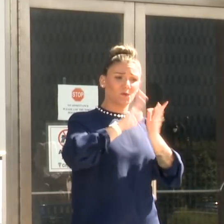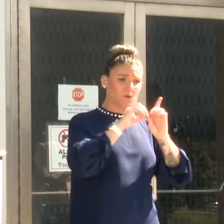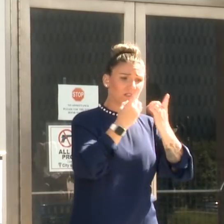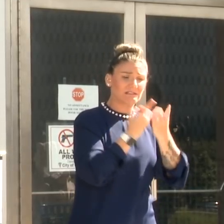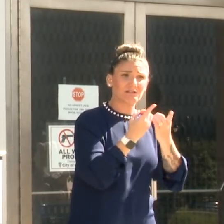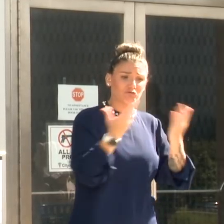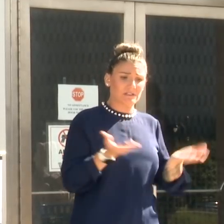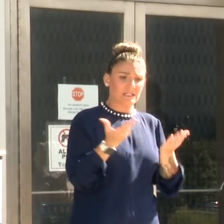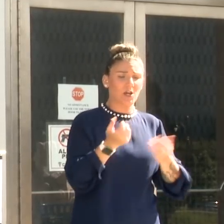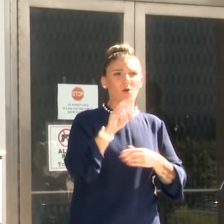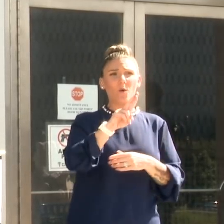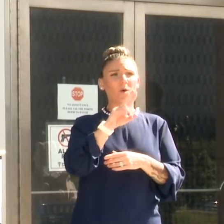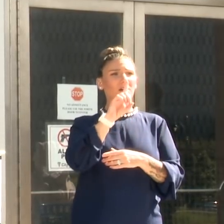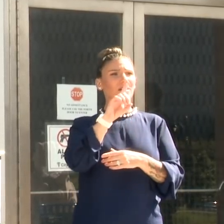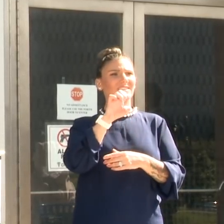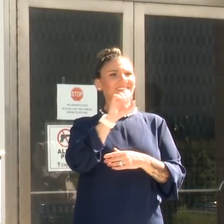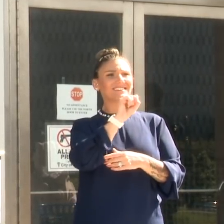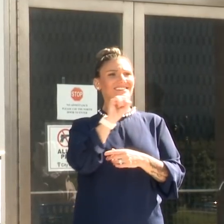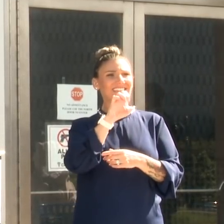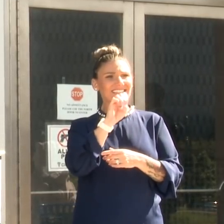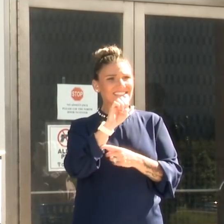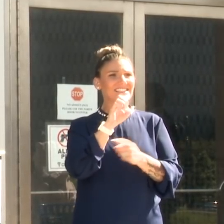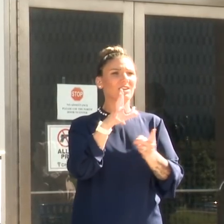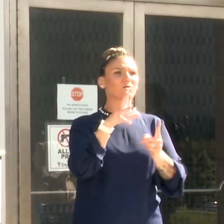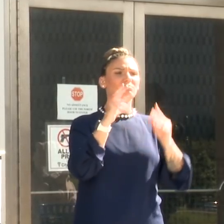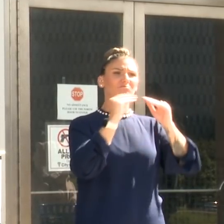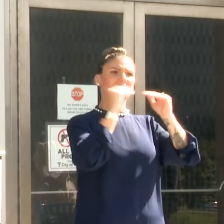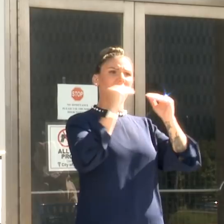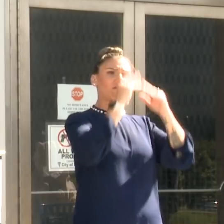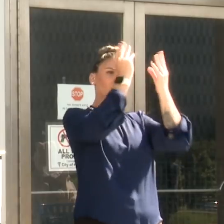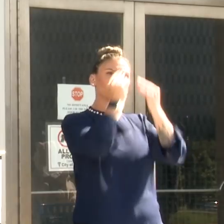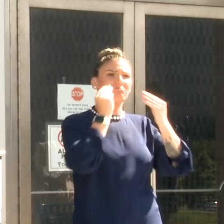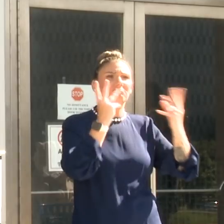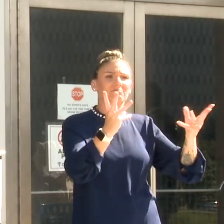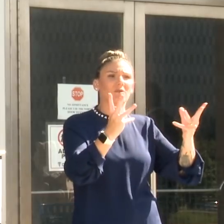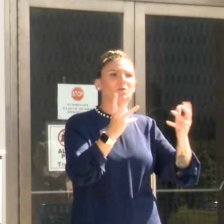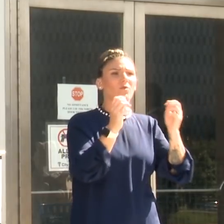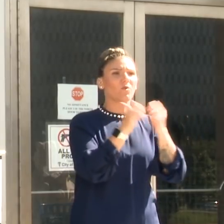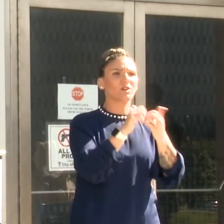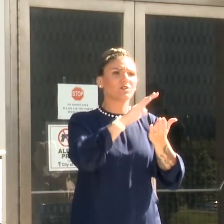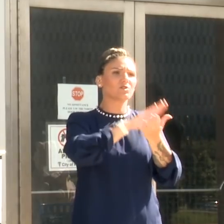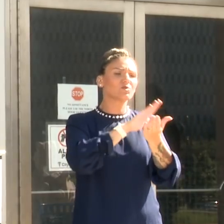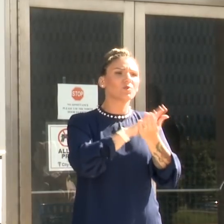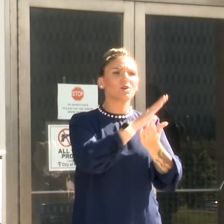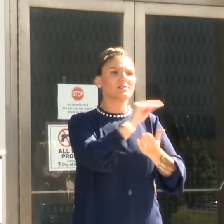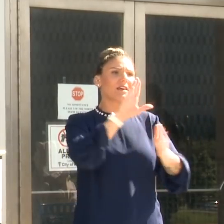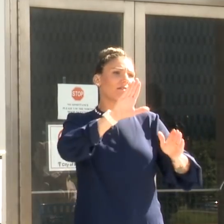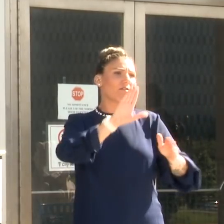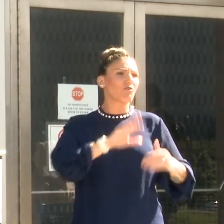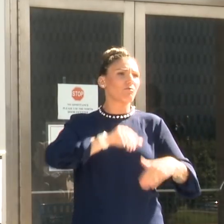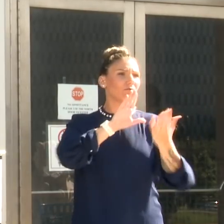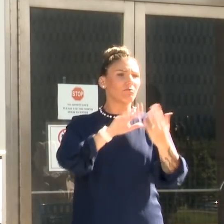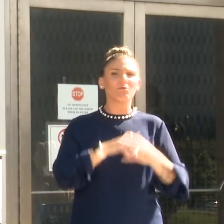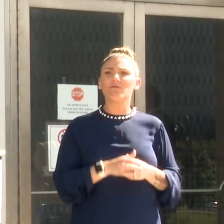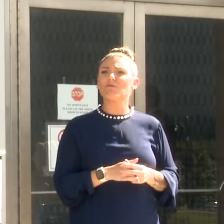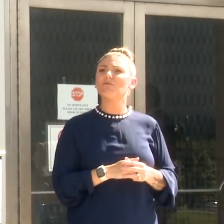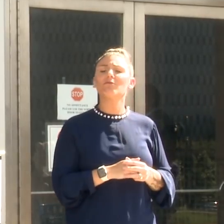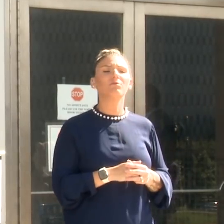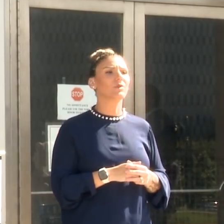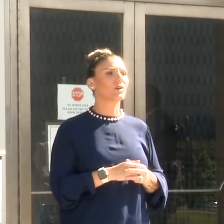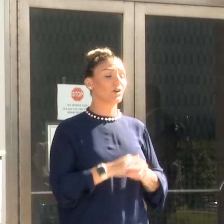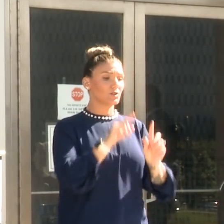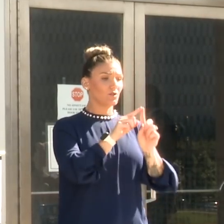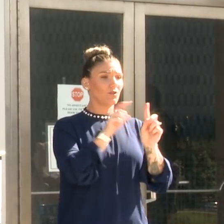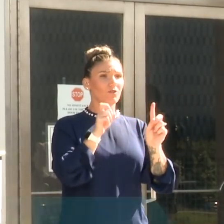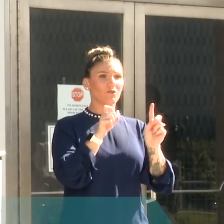DESE? What's the level of your input with the schools as far as their approach? So